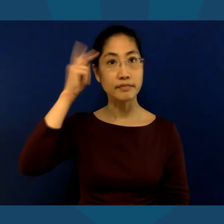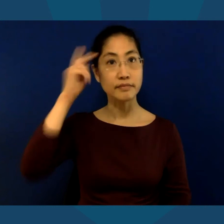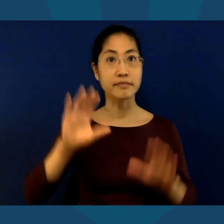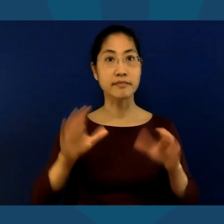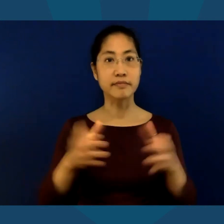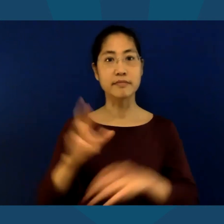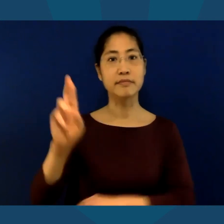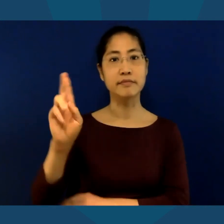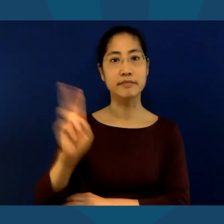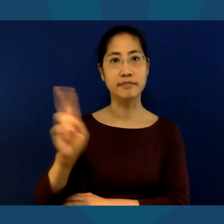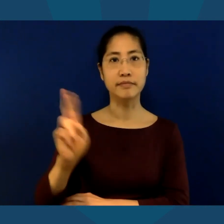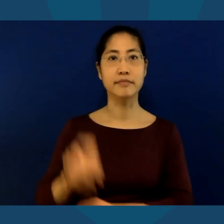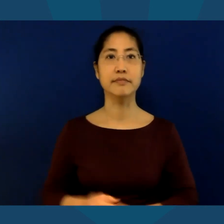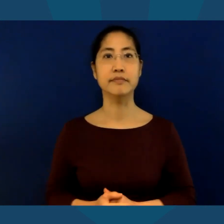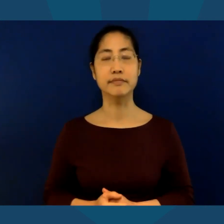Party, Republican.